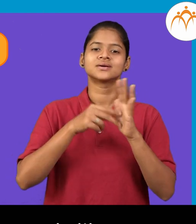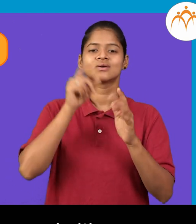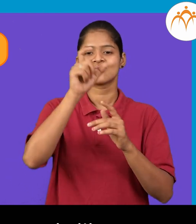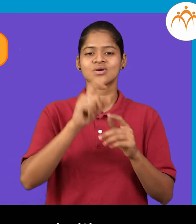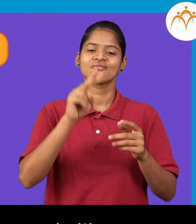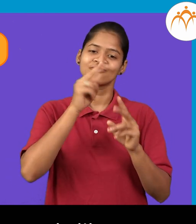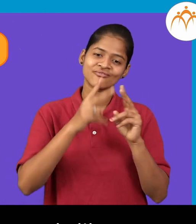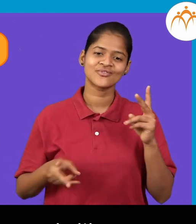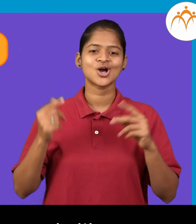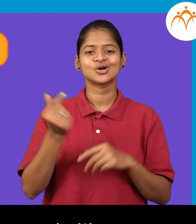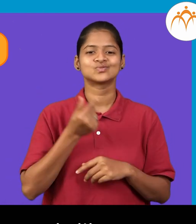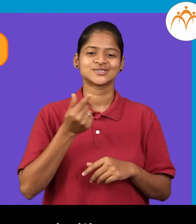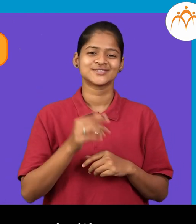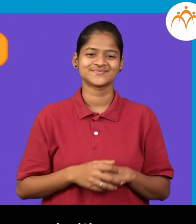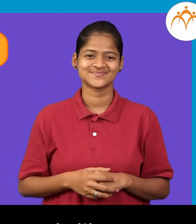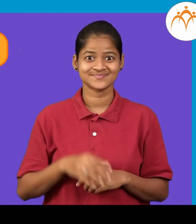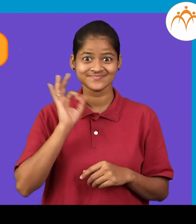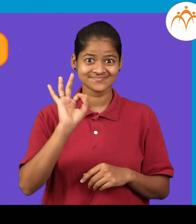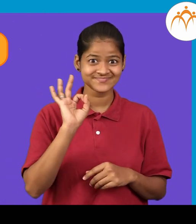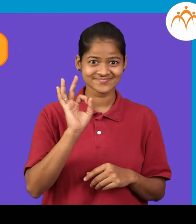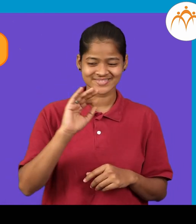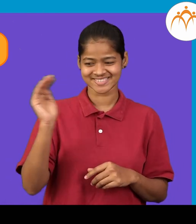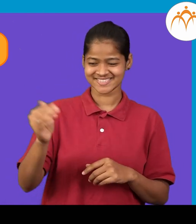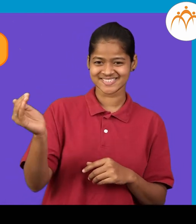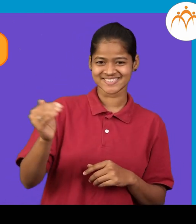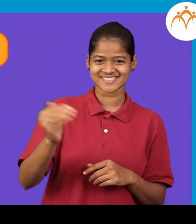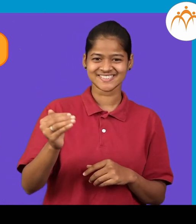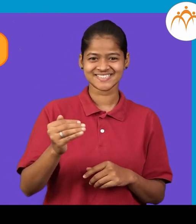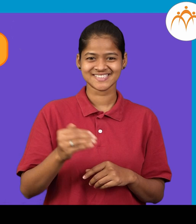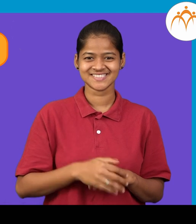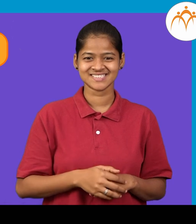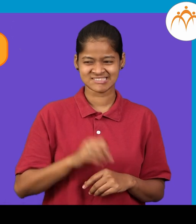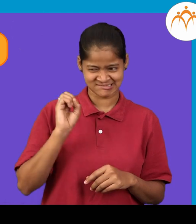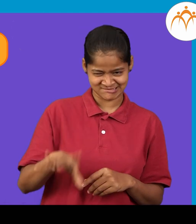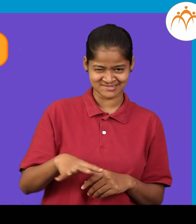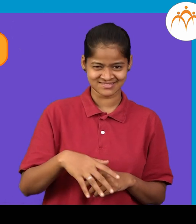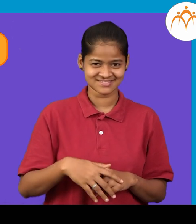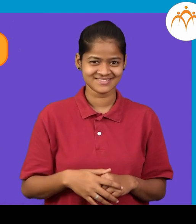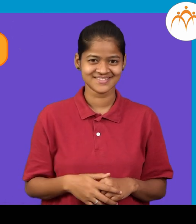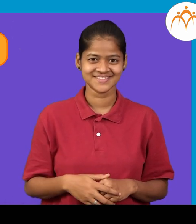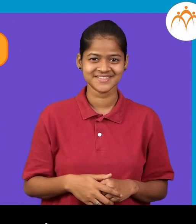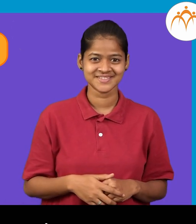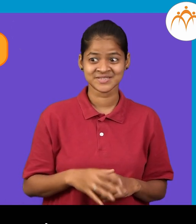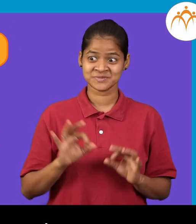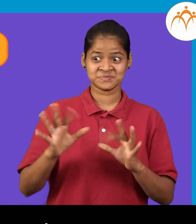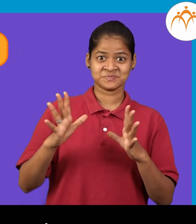used different words like oh, oh my, shit, wow. With these